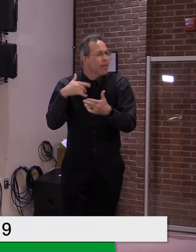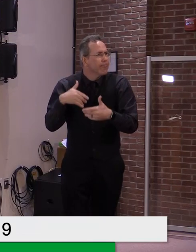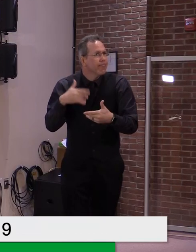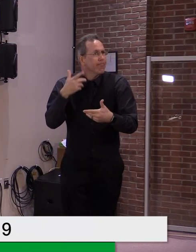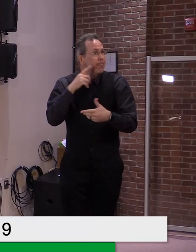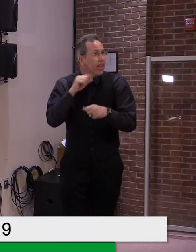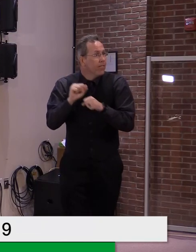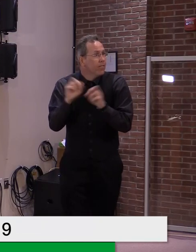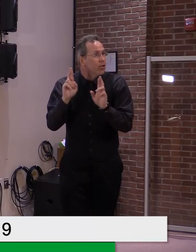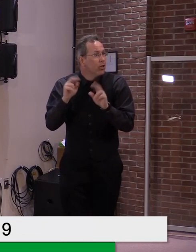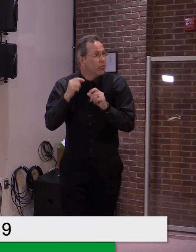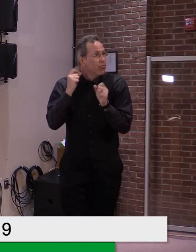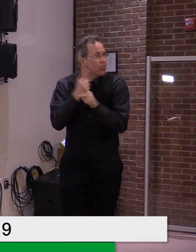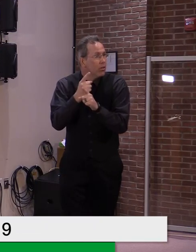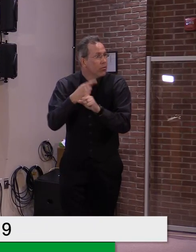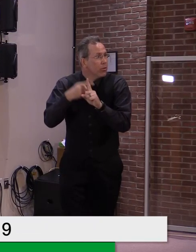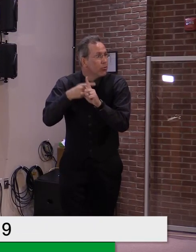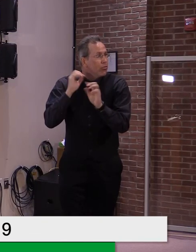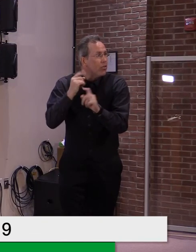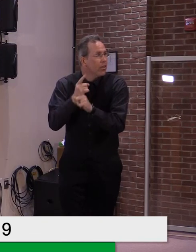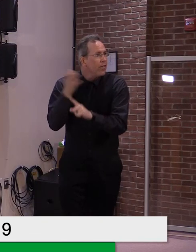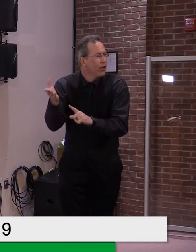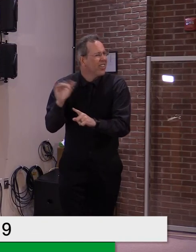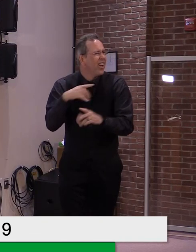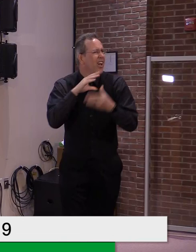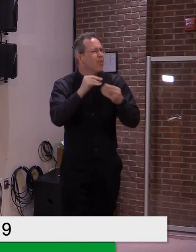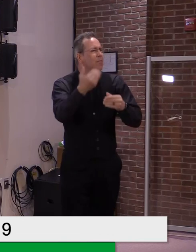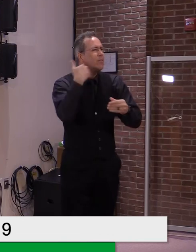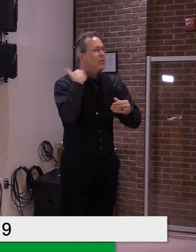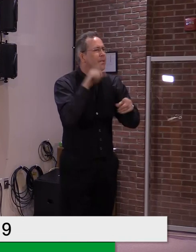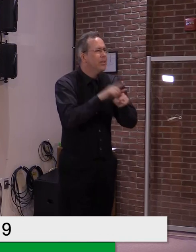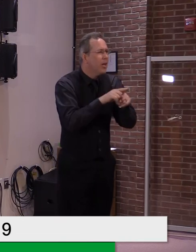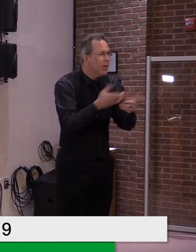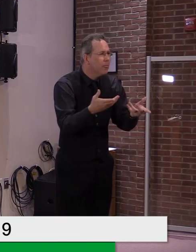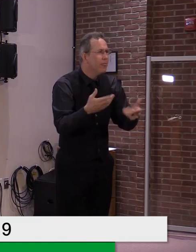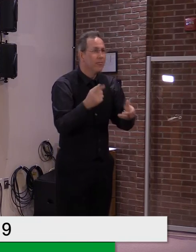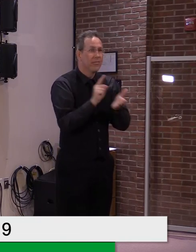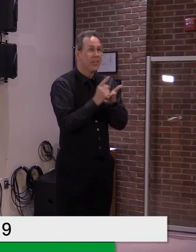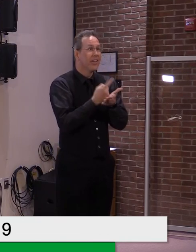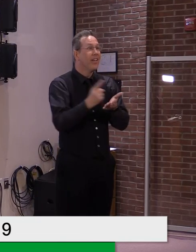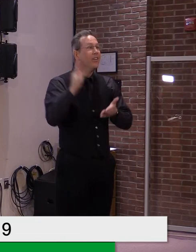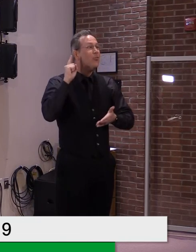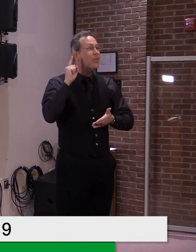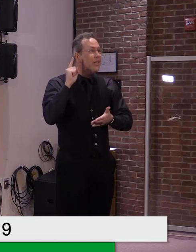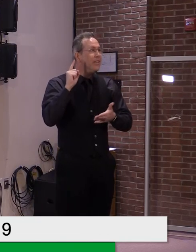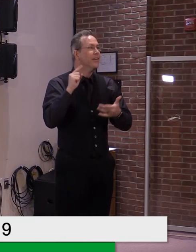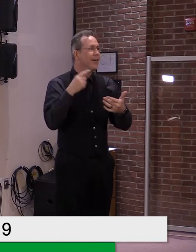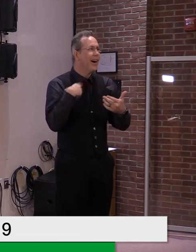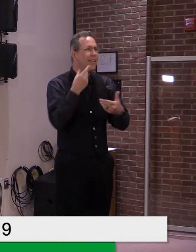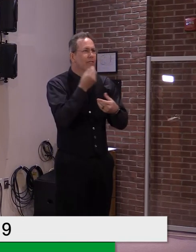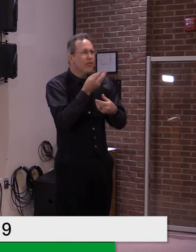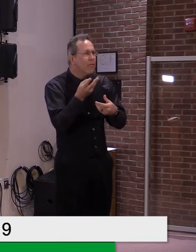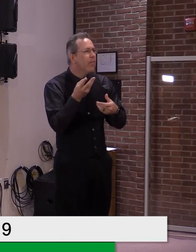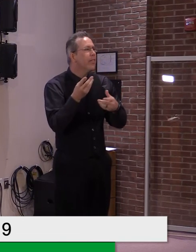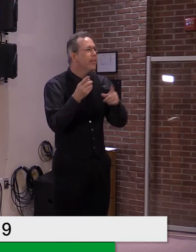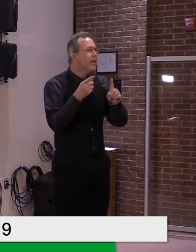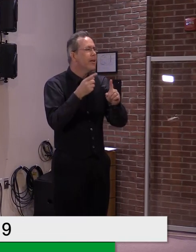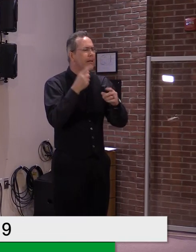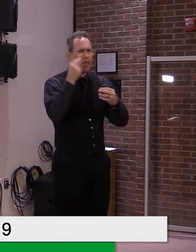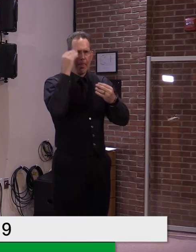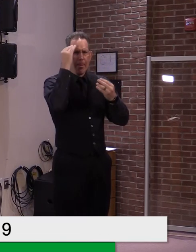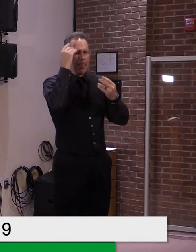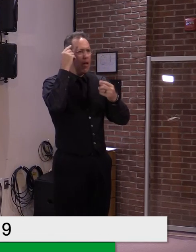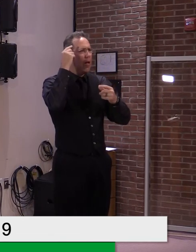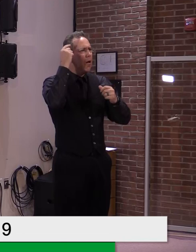week, I said we were pursuing working theories on various things because I wanted to be